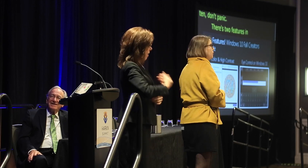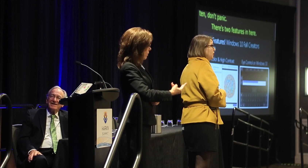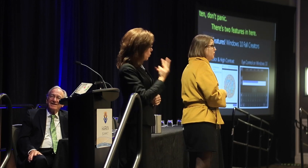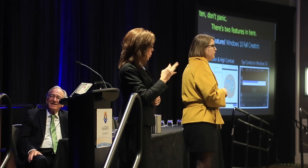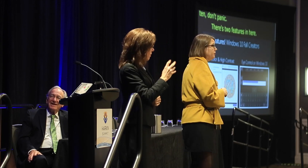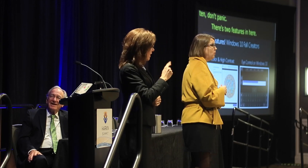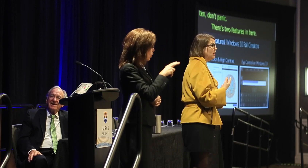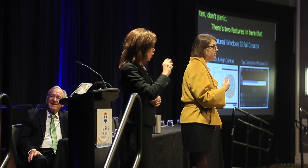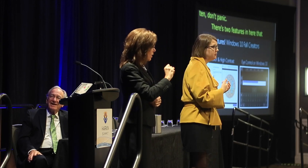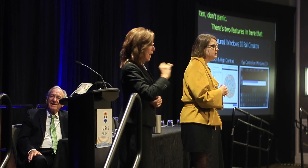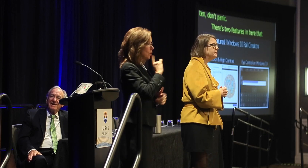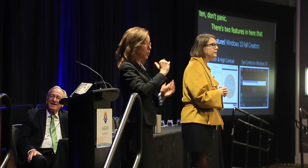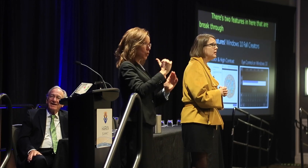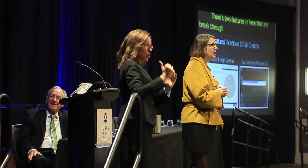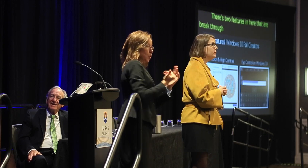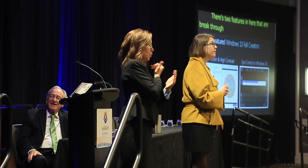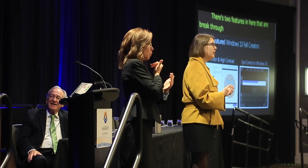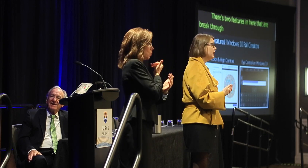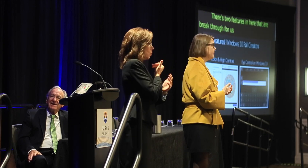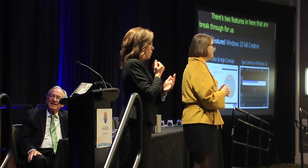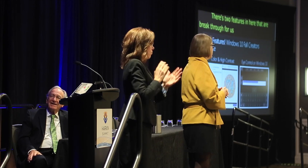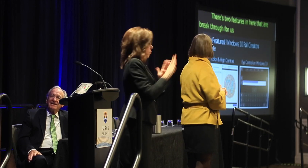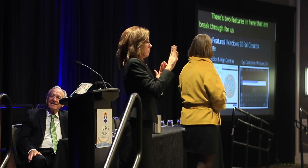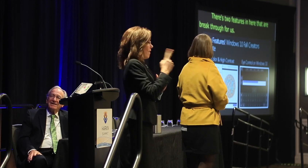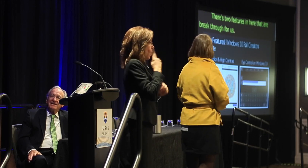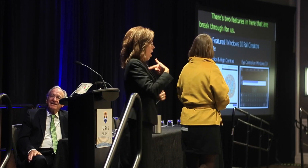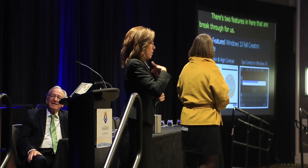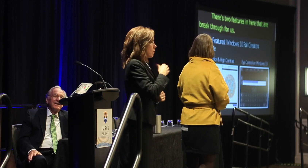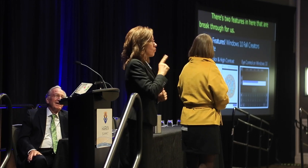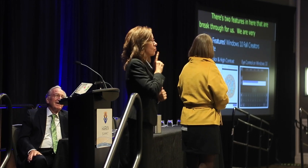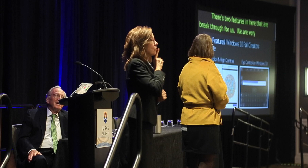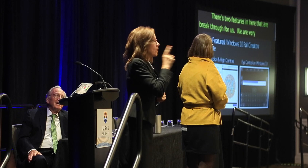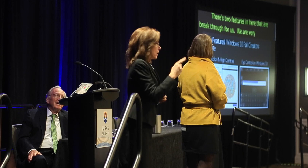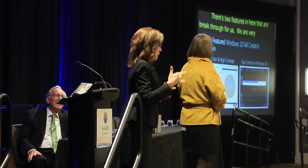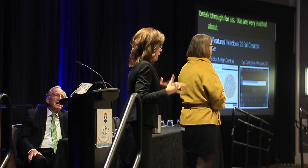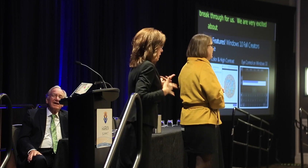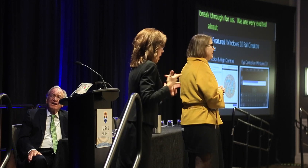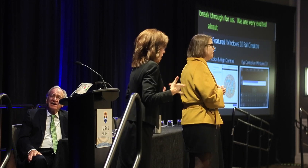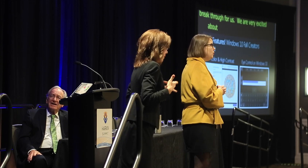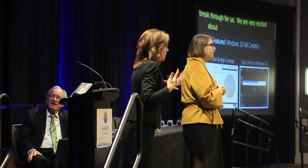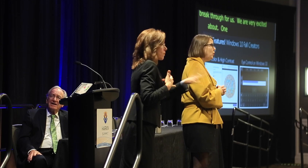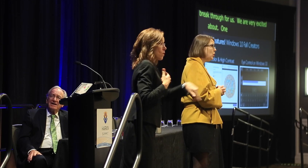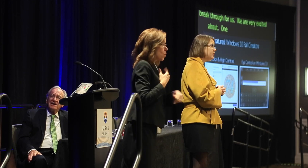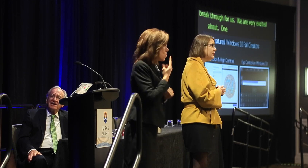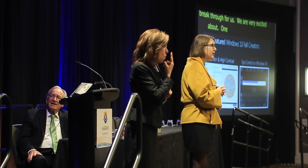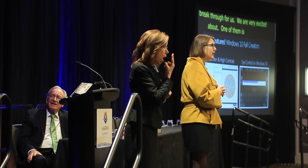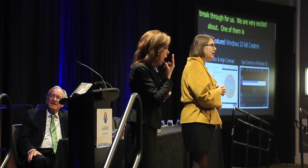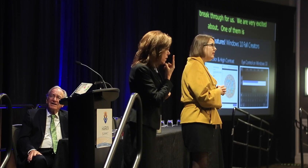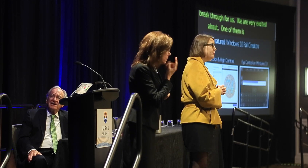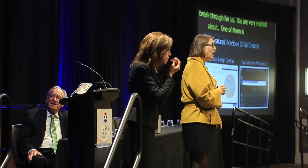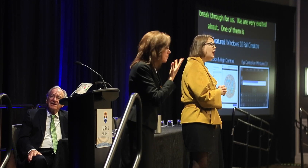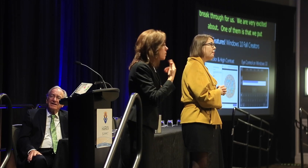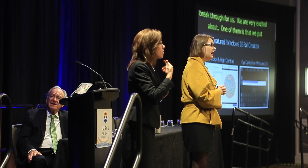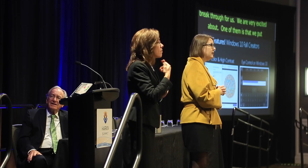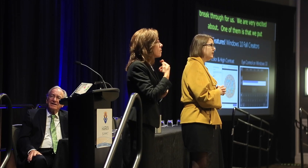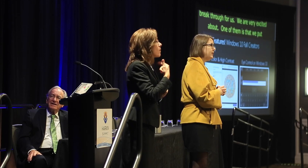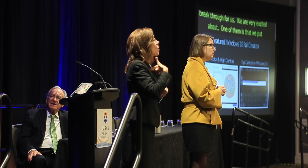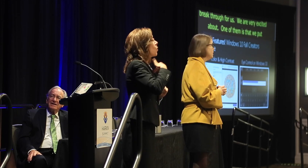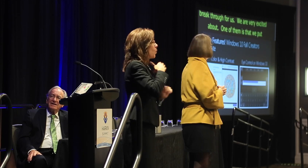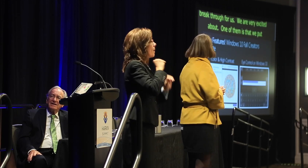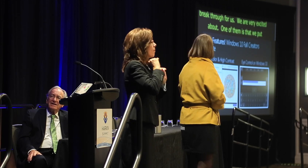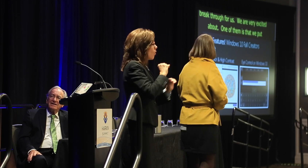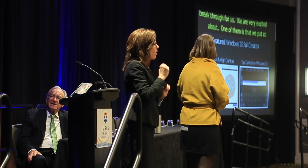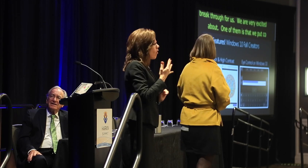are breakthrough for us, and we're very excited about. One of them is that we put color